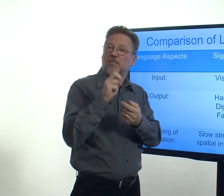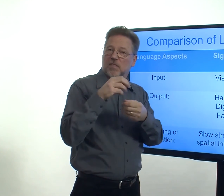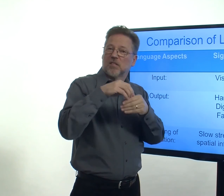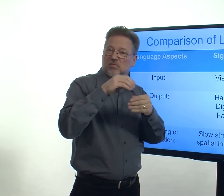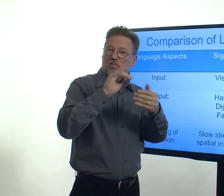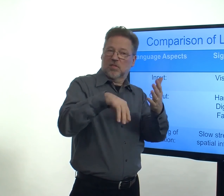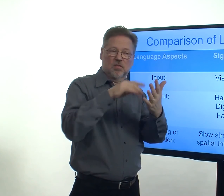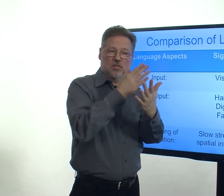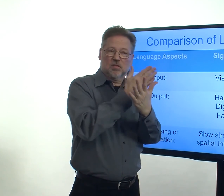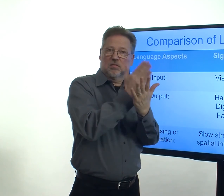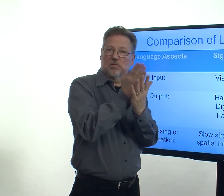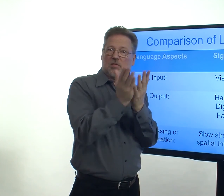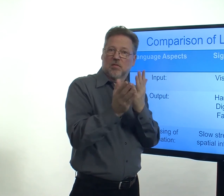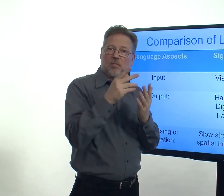parameter.